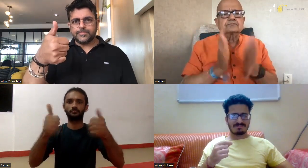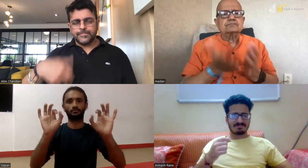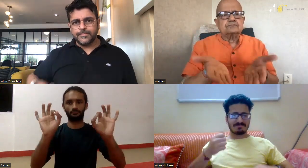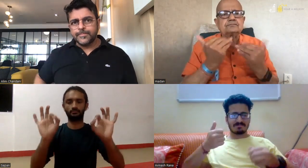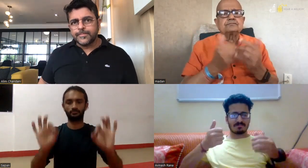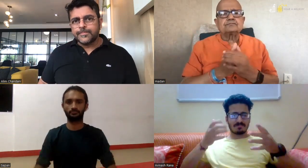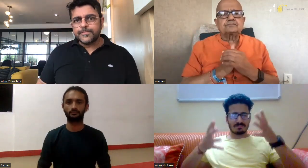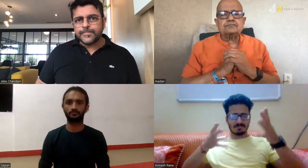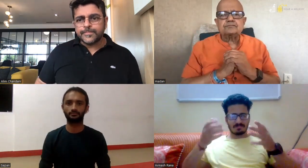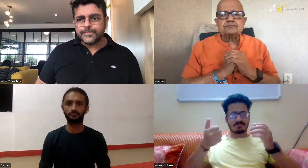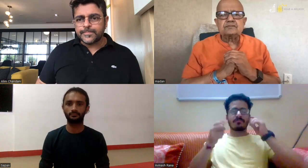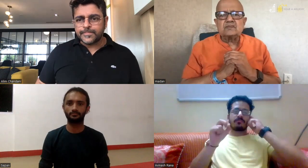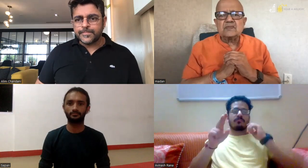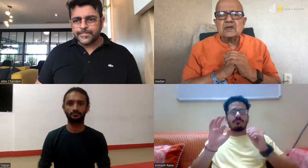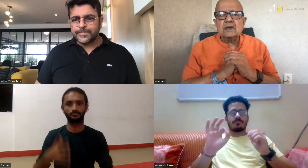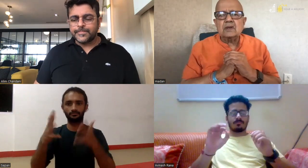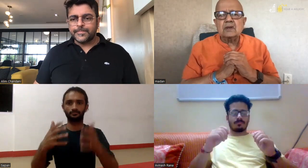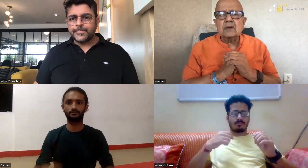Sapan?